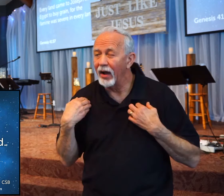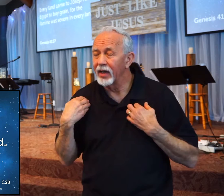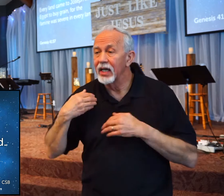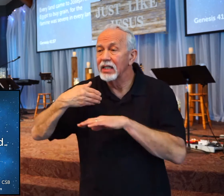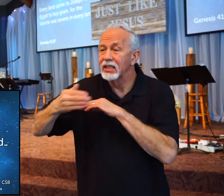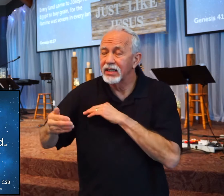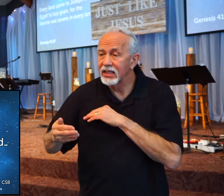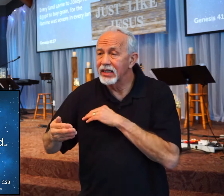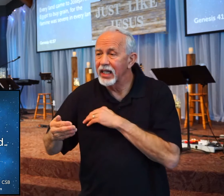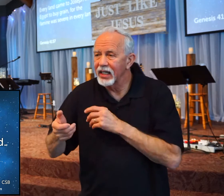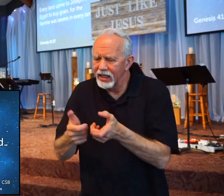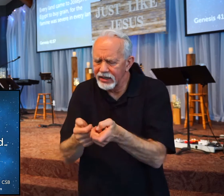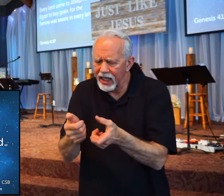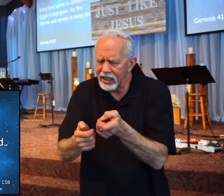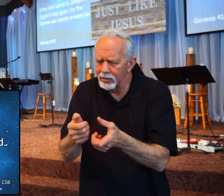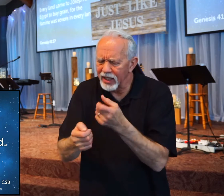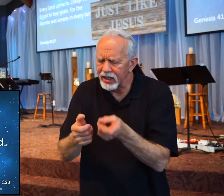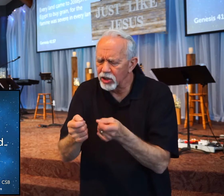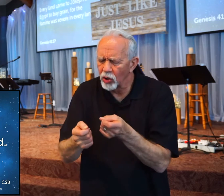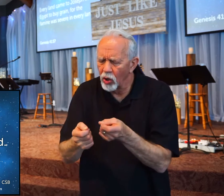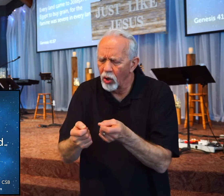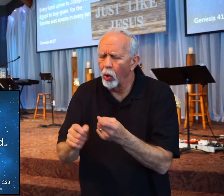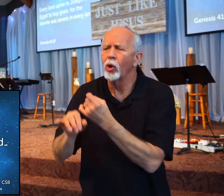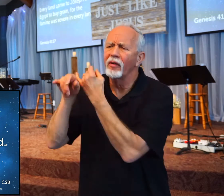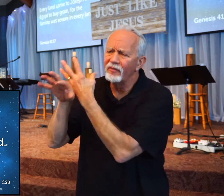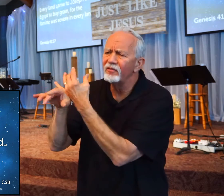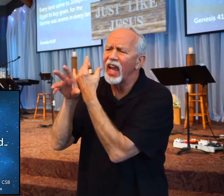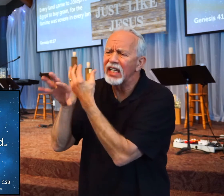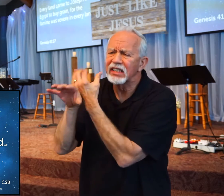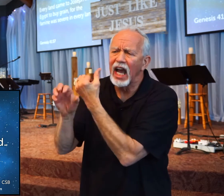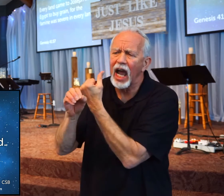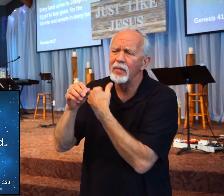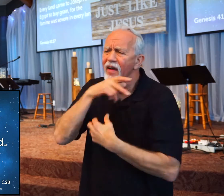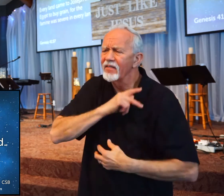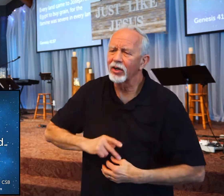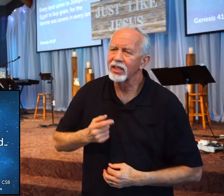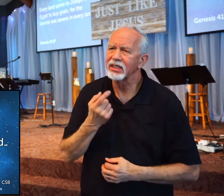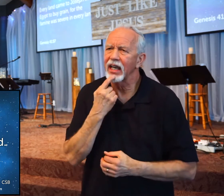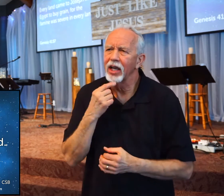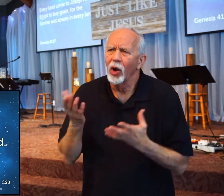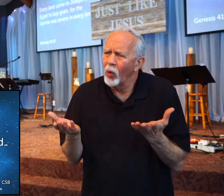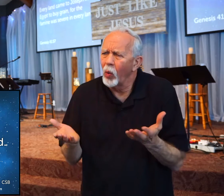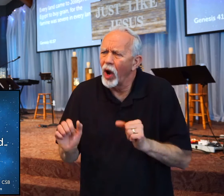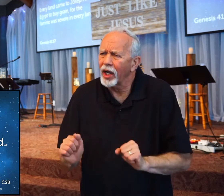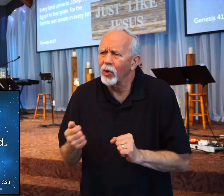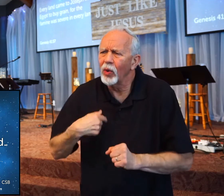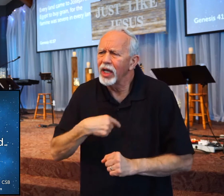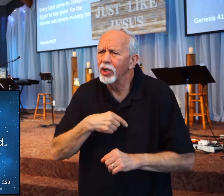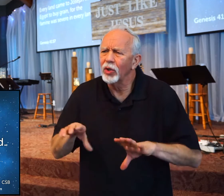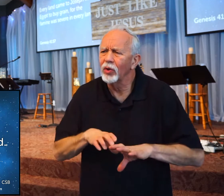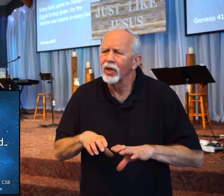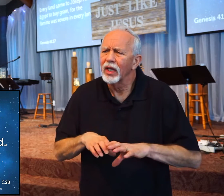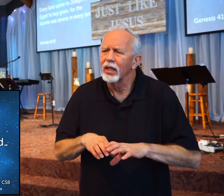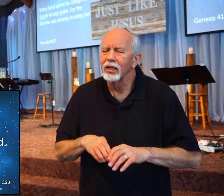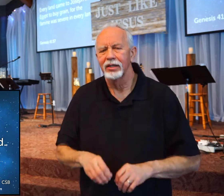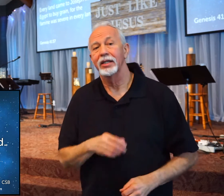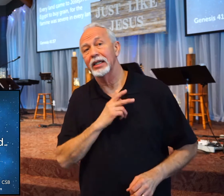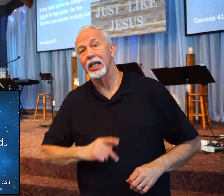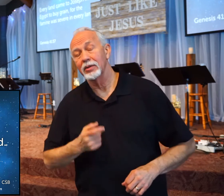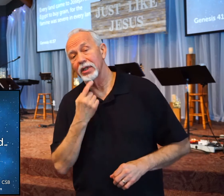a text message, or if he could have FaceTimed Pharaoh to say, what can we do? Pharaoh would say, talk to Joseph.